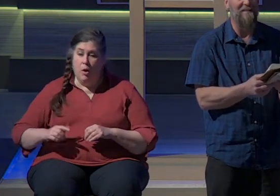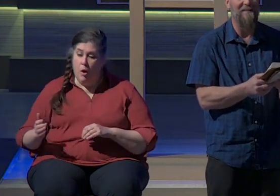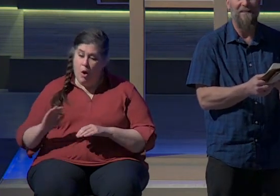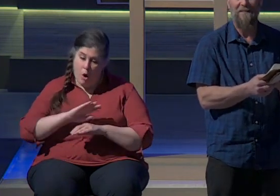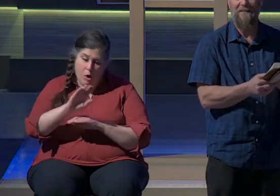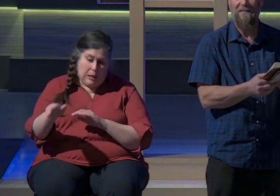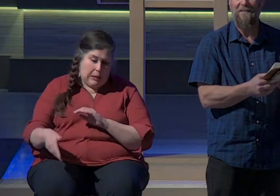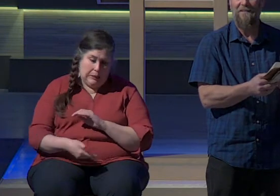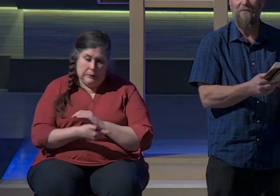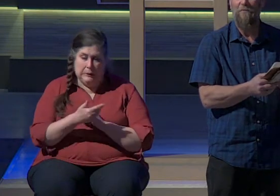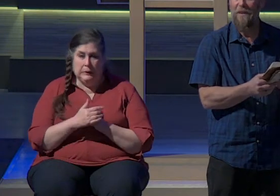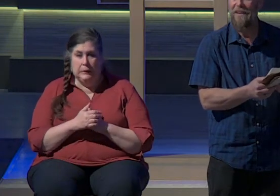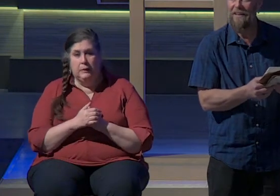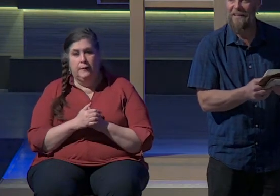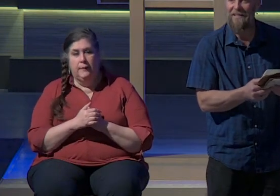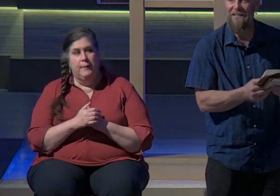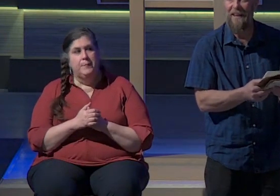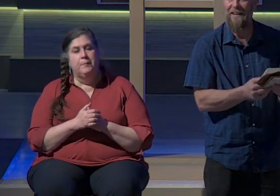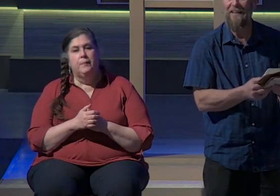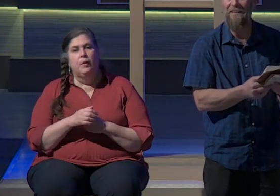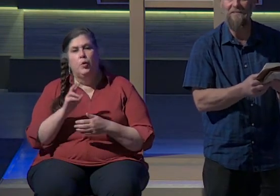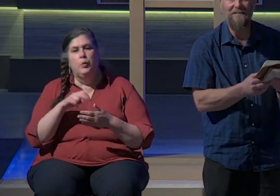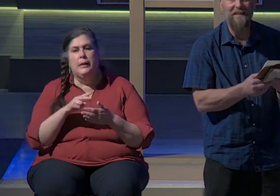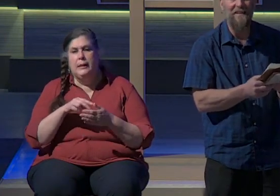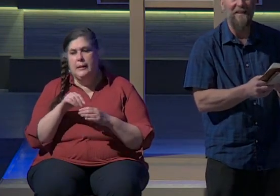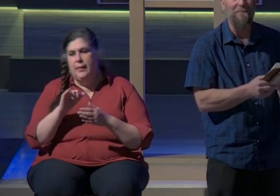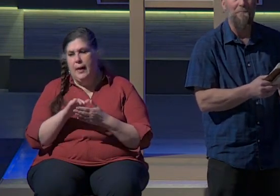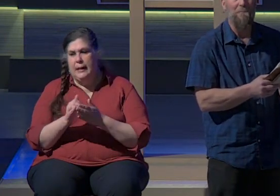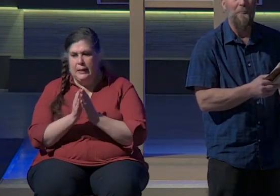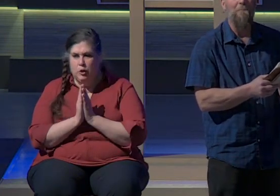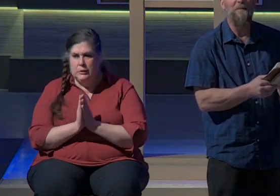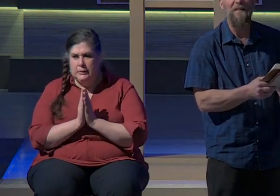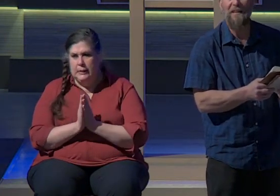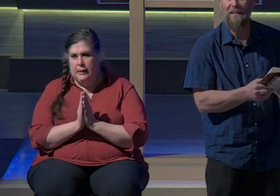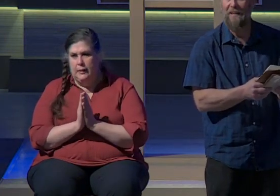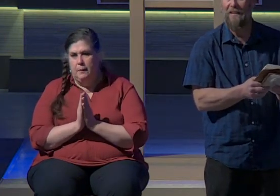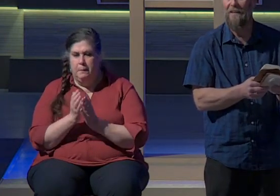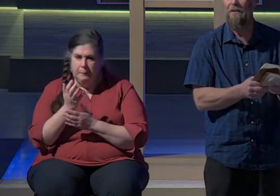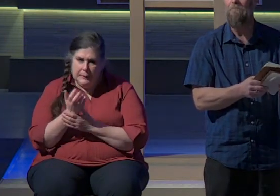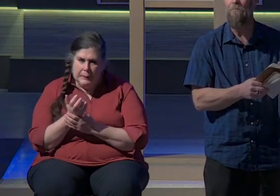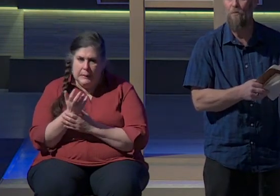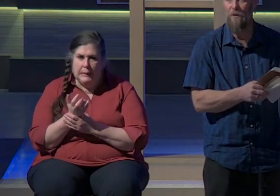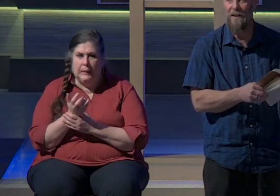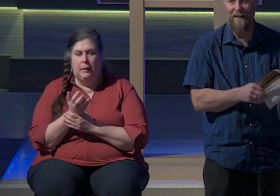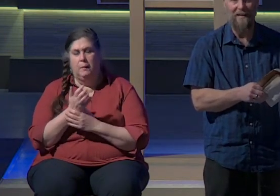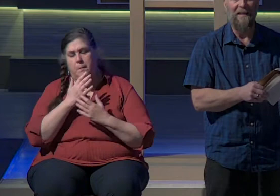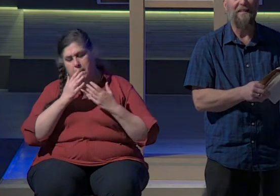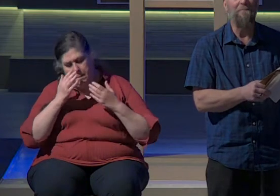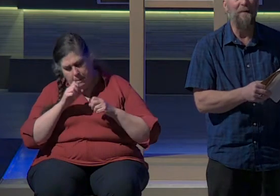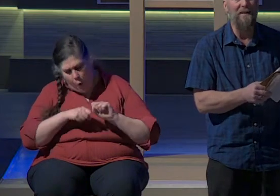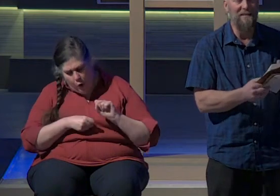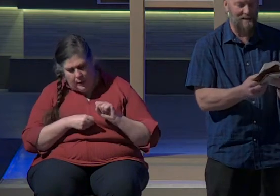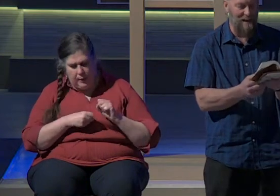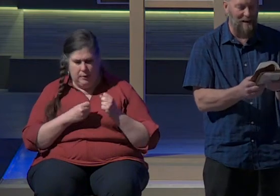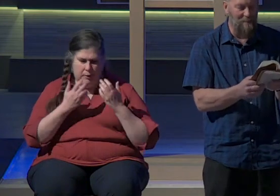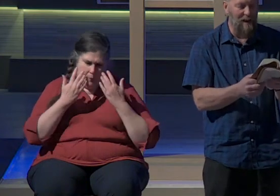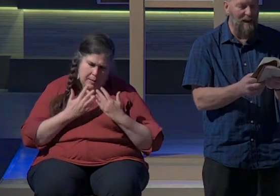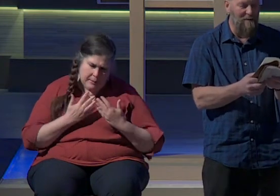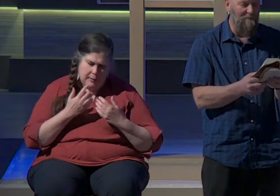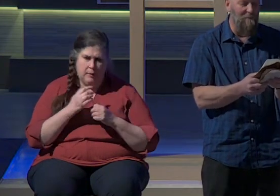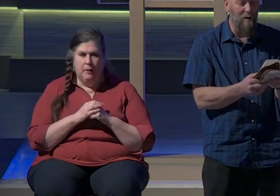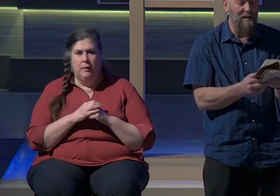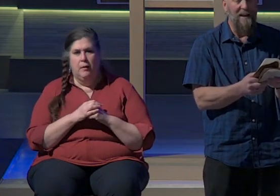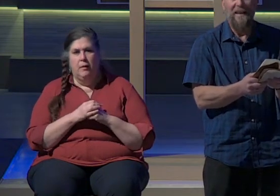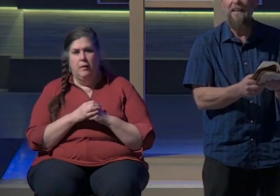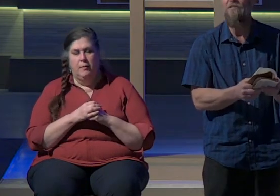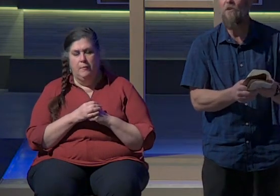night. Read into that interceding, pleading, mourning, lamenting on behalf